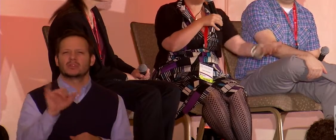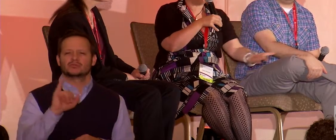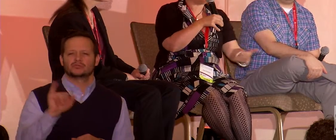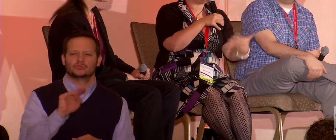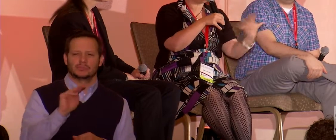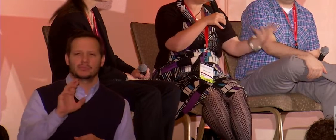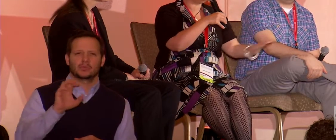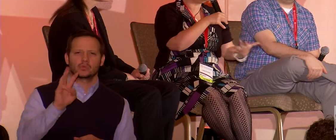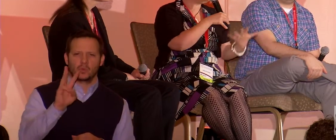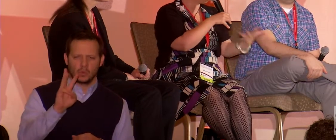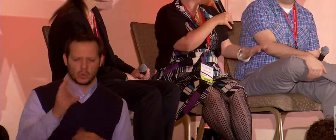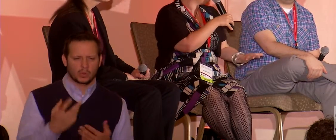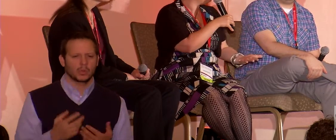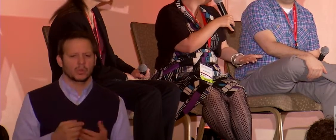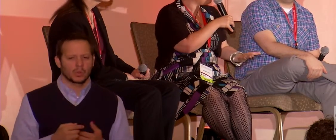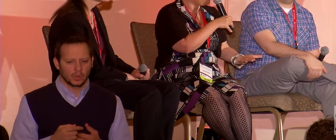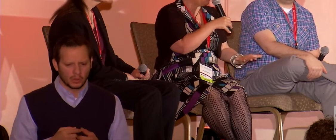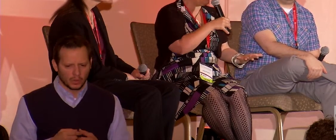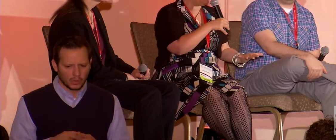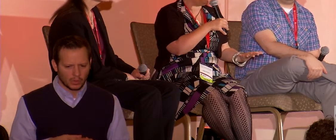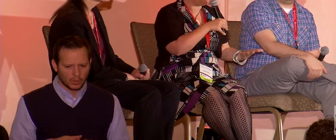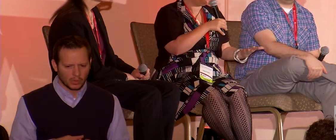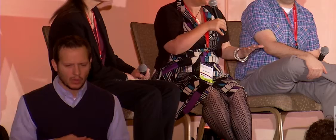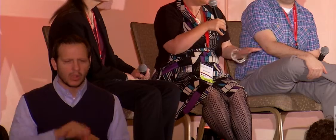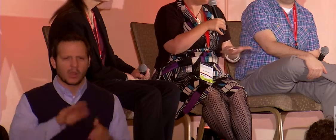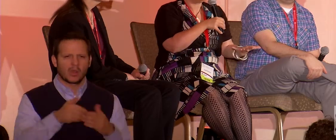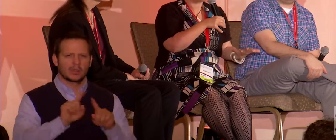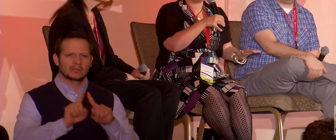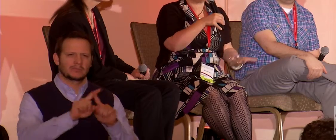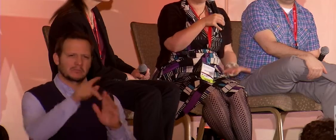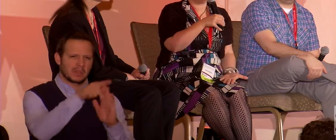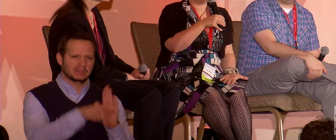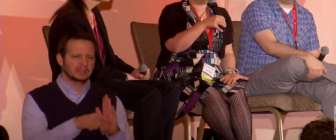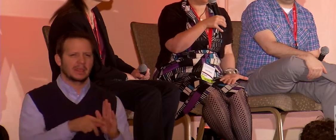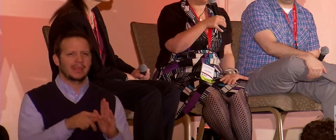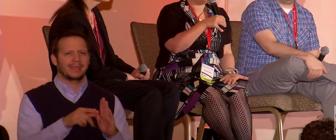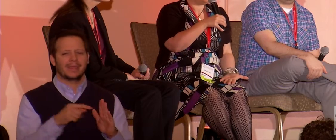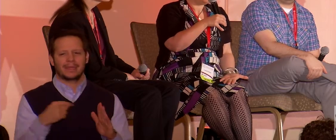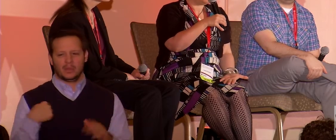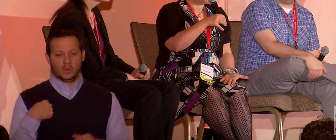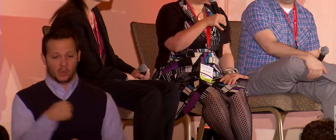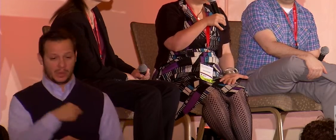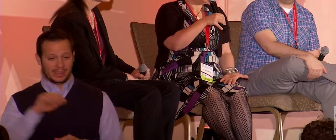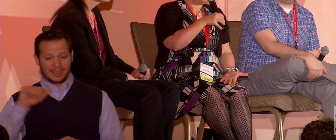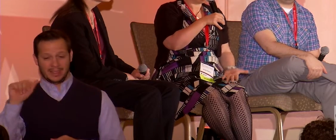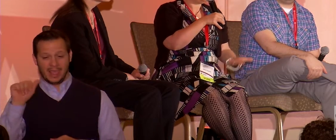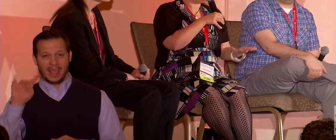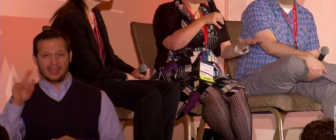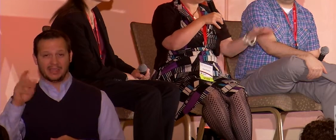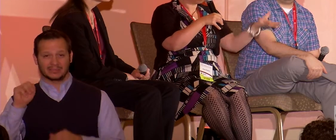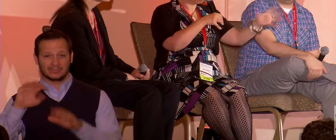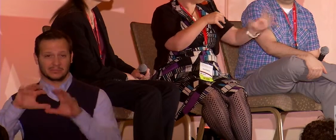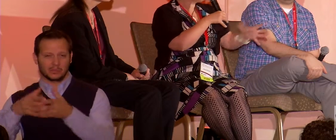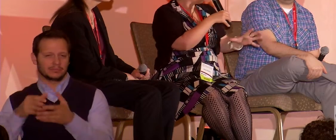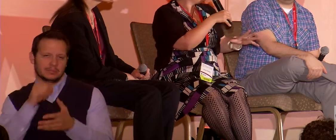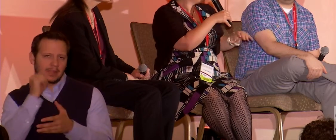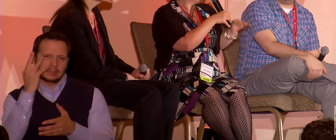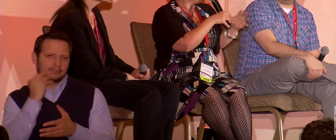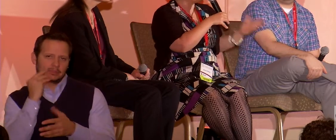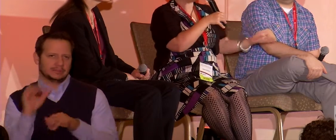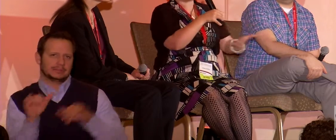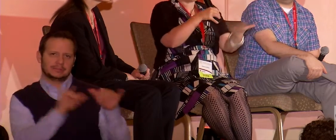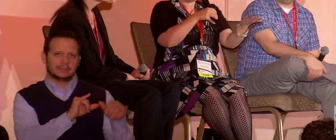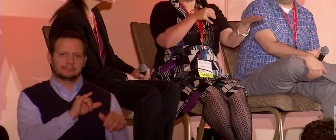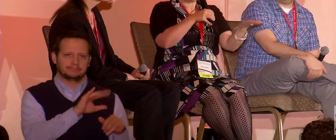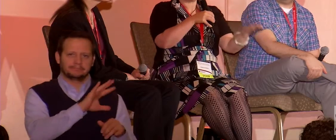new Jim Crow thing with drug laws and imprisonment, prison policies. You know, we're just not experiencing that. And I think that sort of both sides need